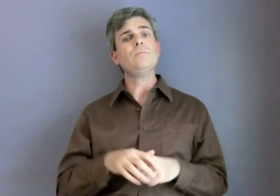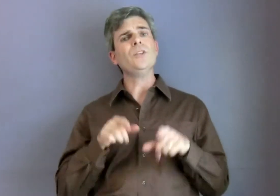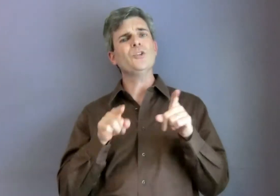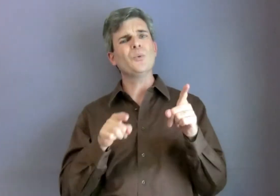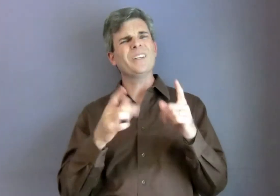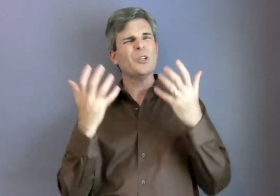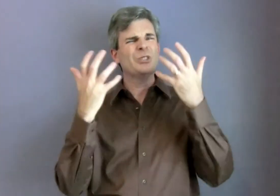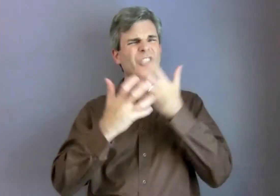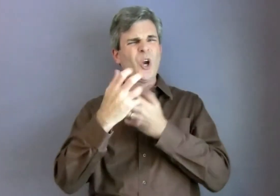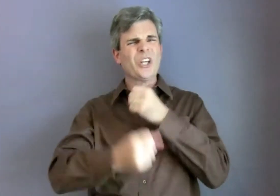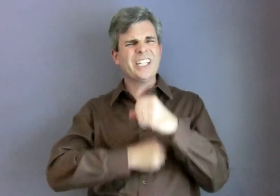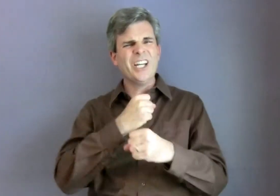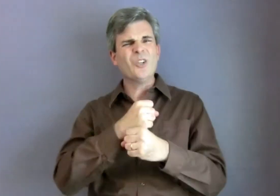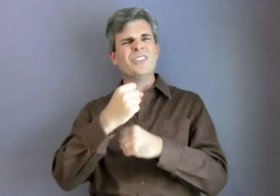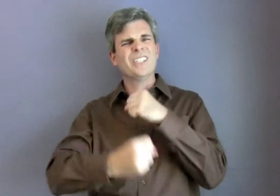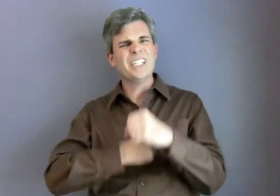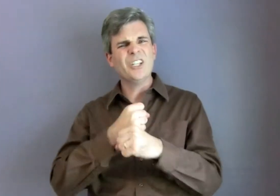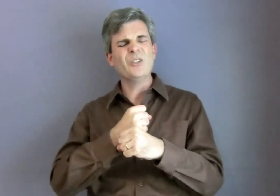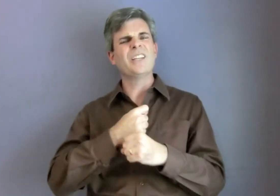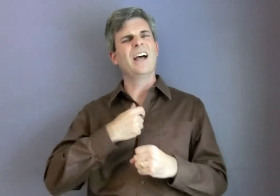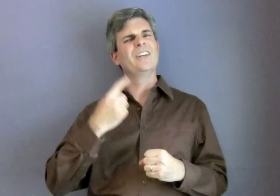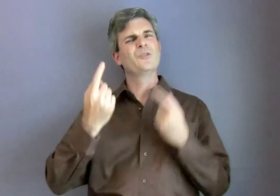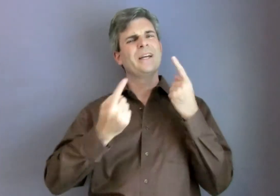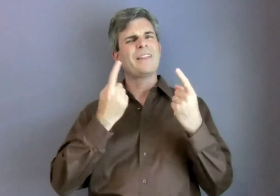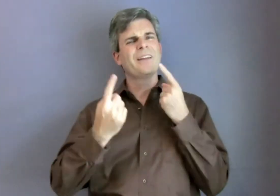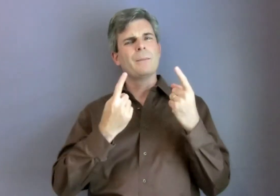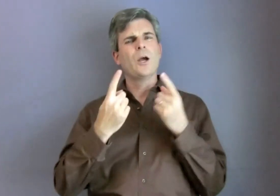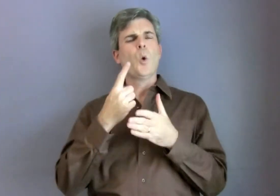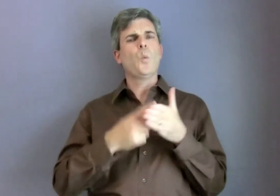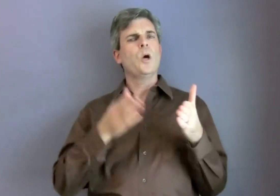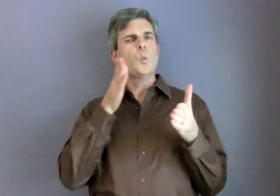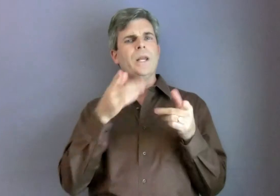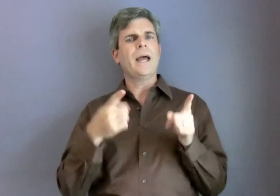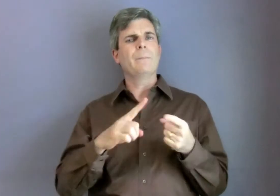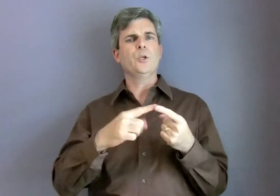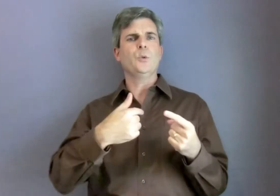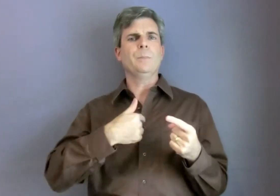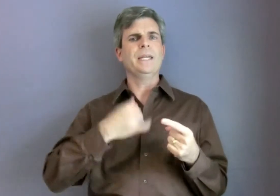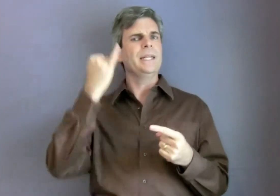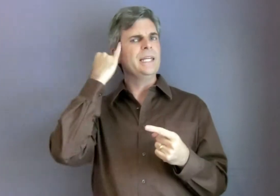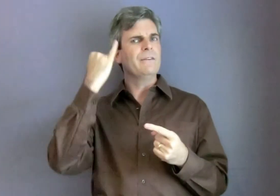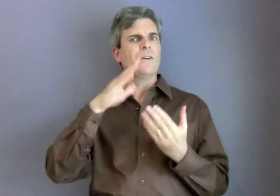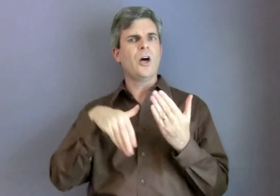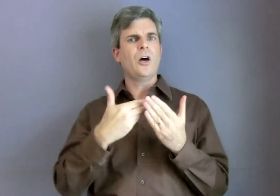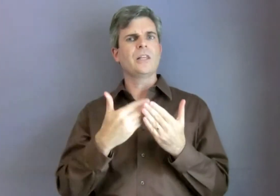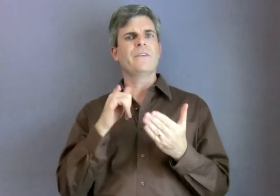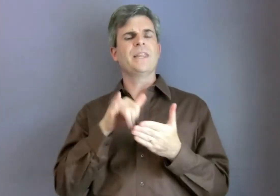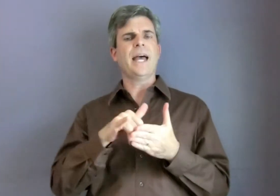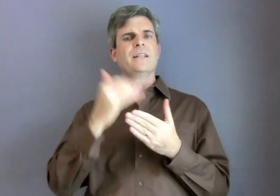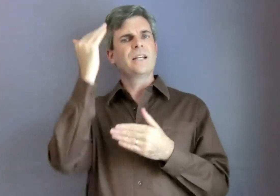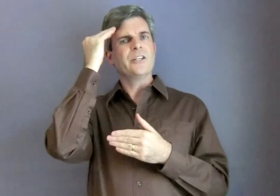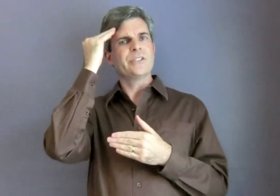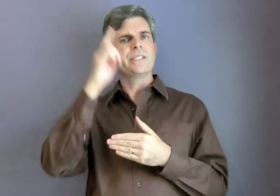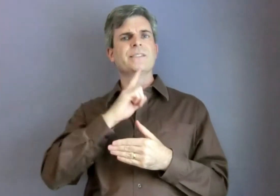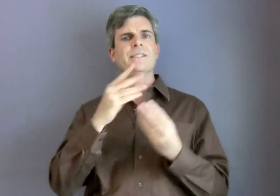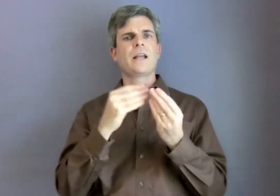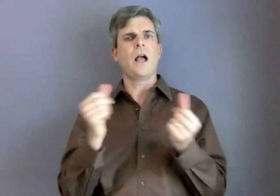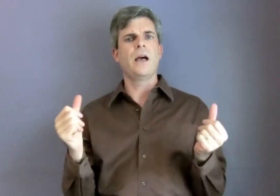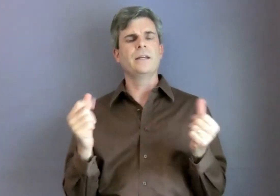gone. And as I discovered these threats to consciousness and how they are surrounding the world and enveloping the lives of more and more people every